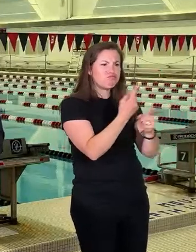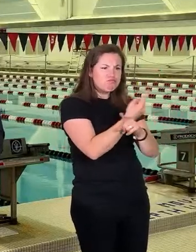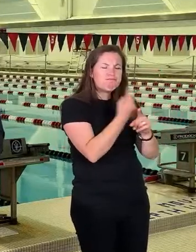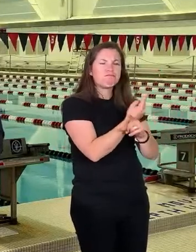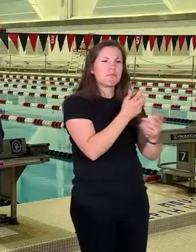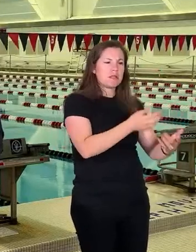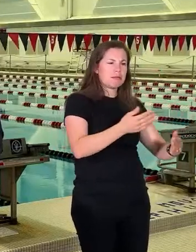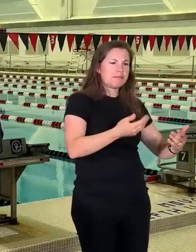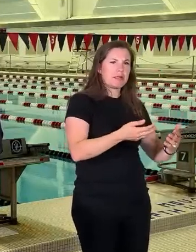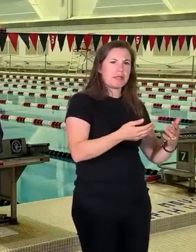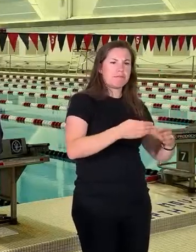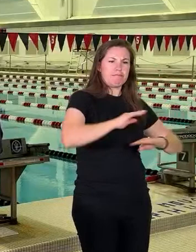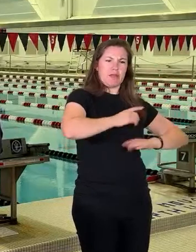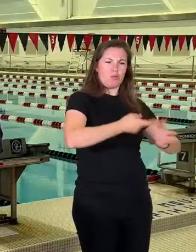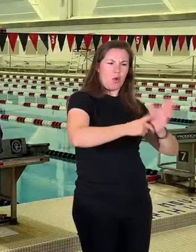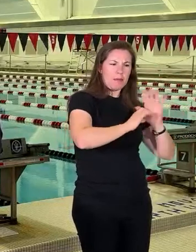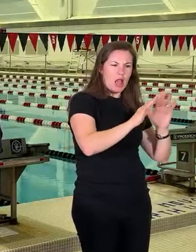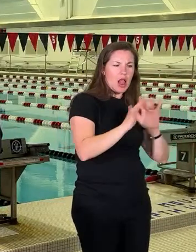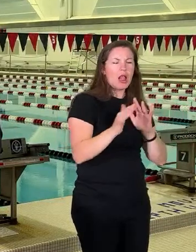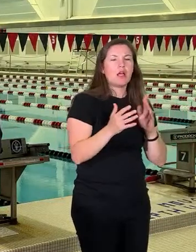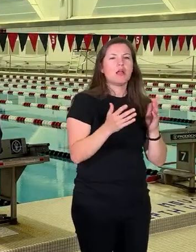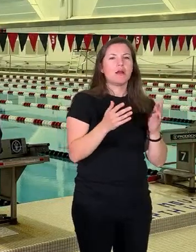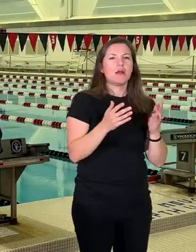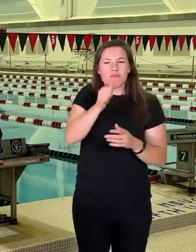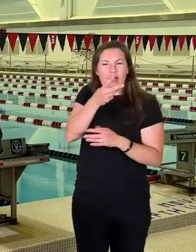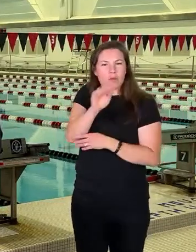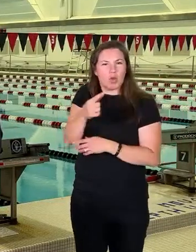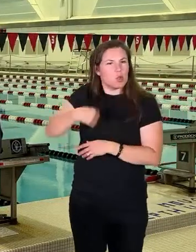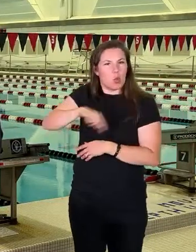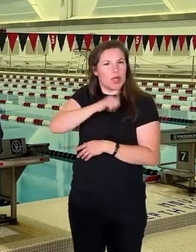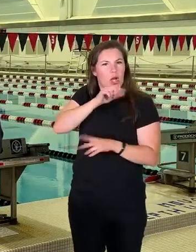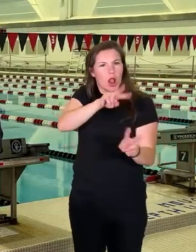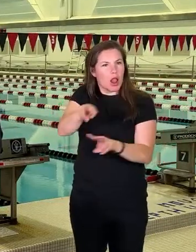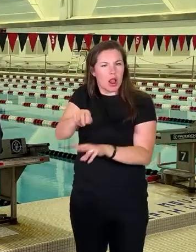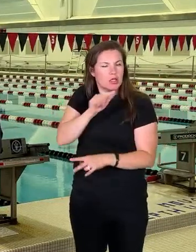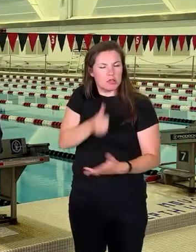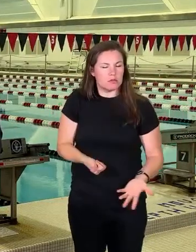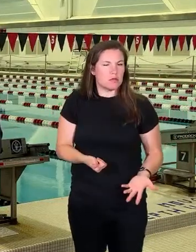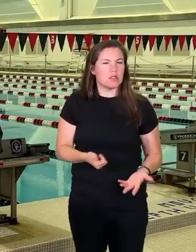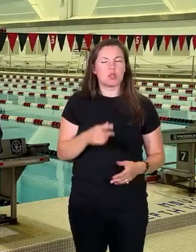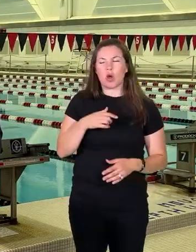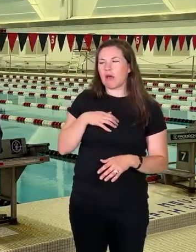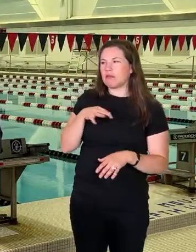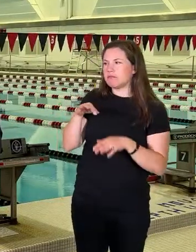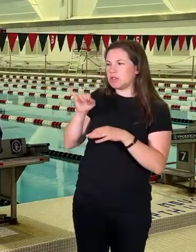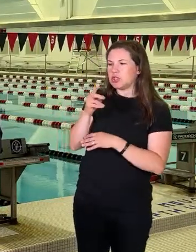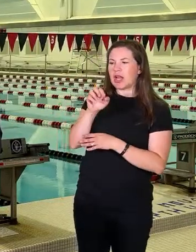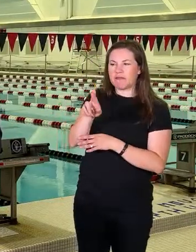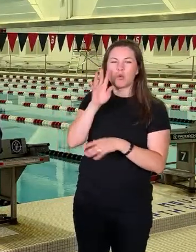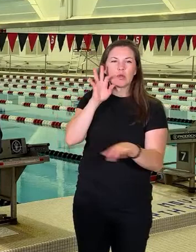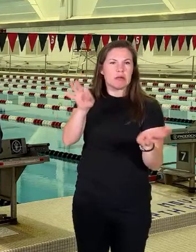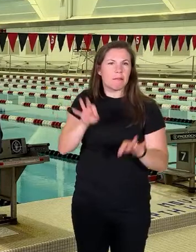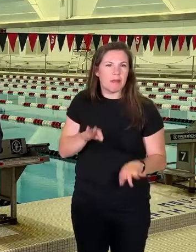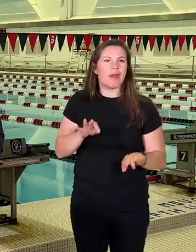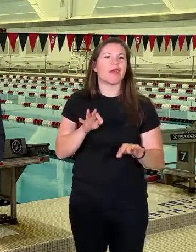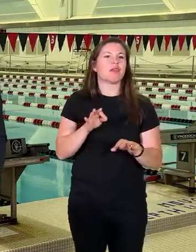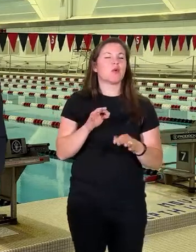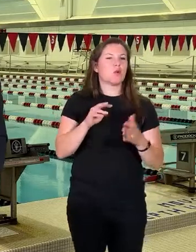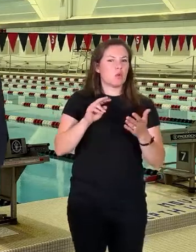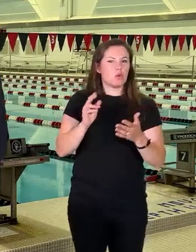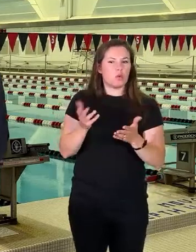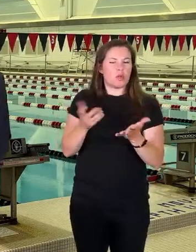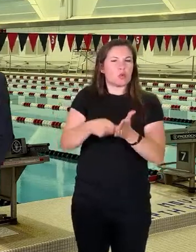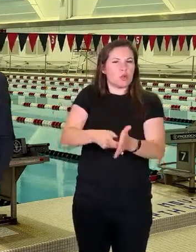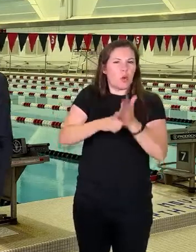more about what is required by our department when we're actually going out there and reviewing and testing pools.